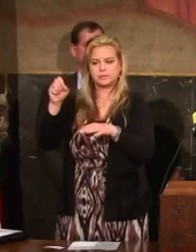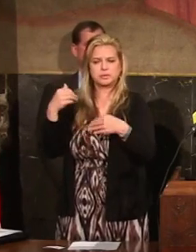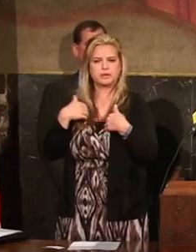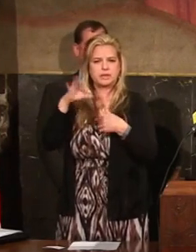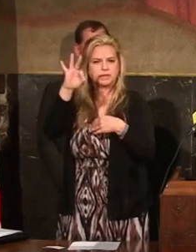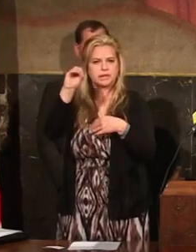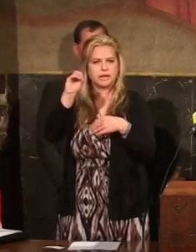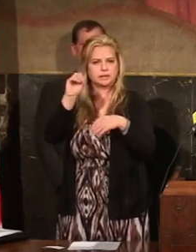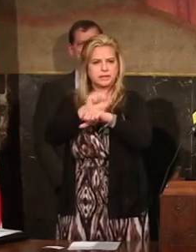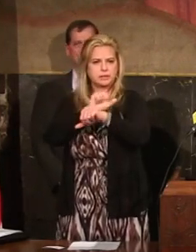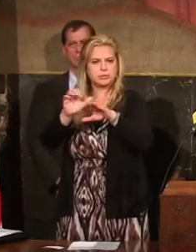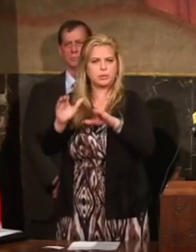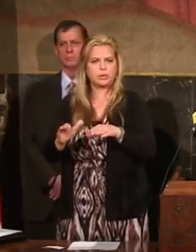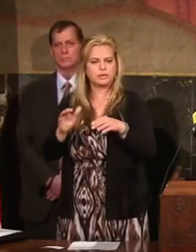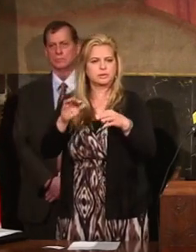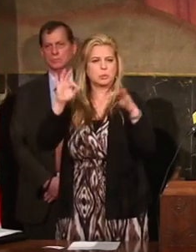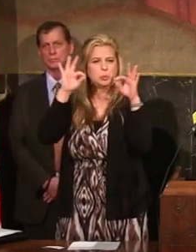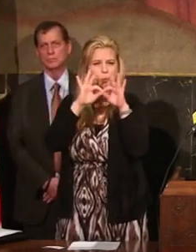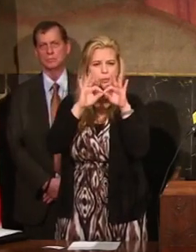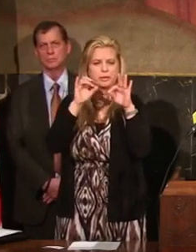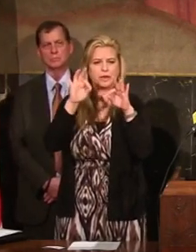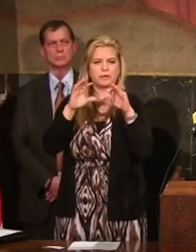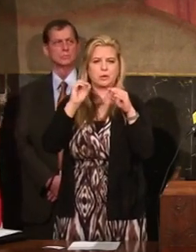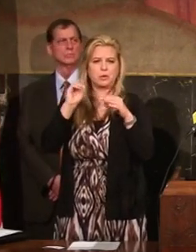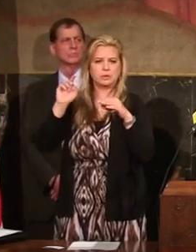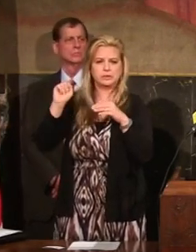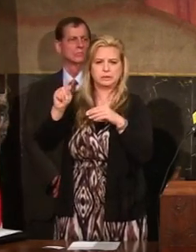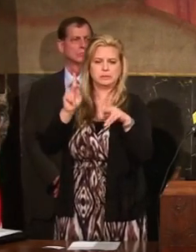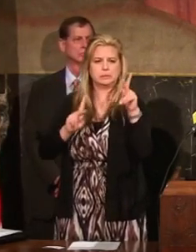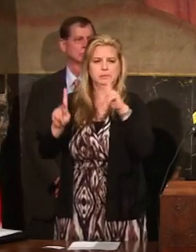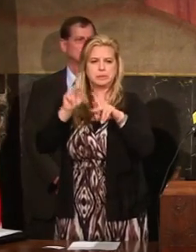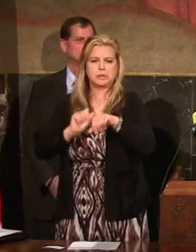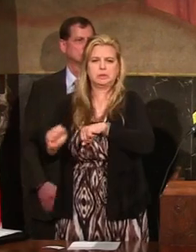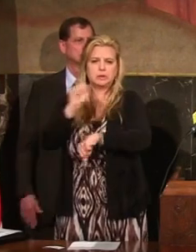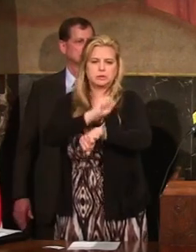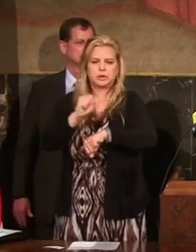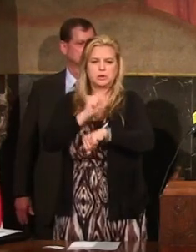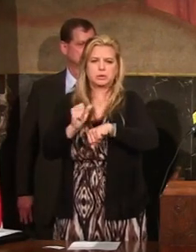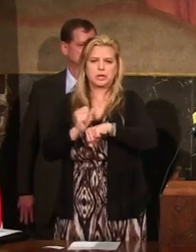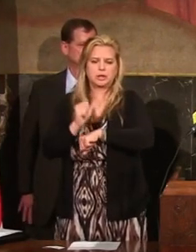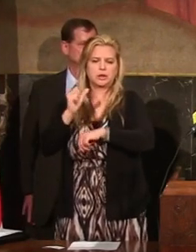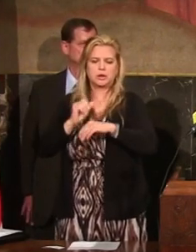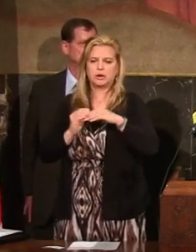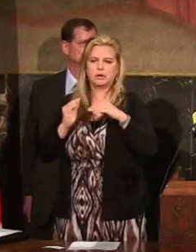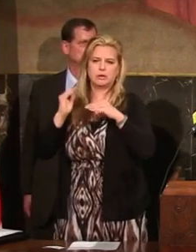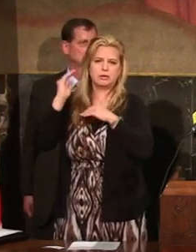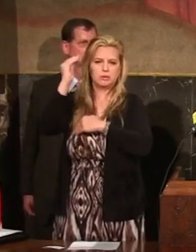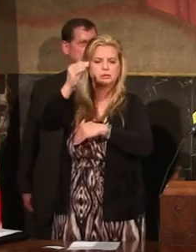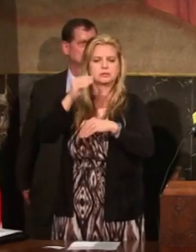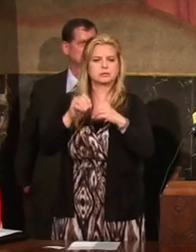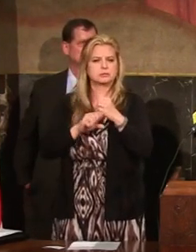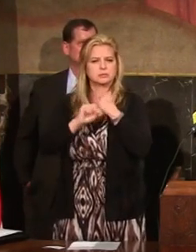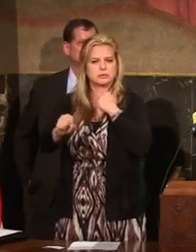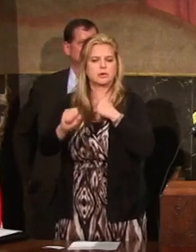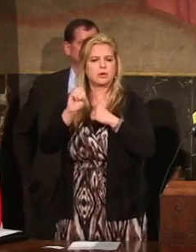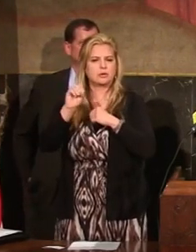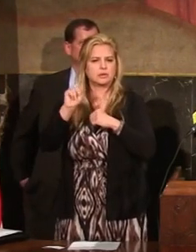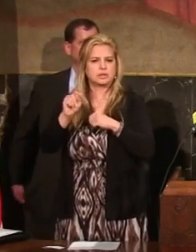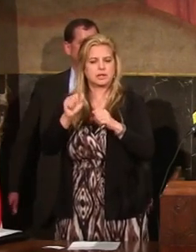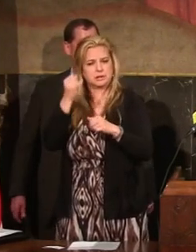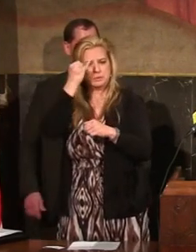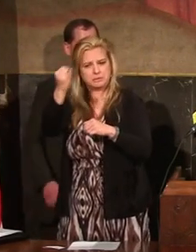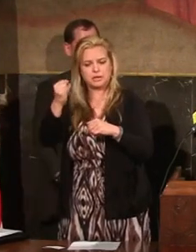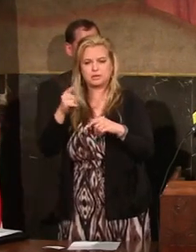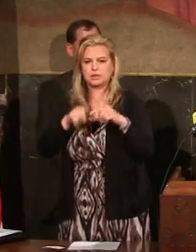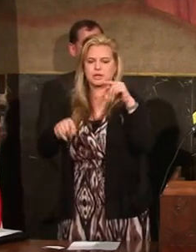worth of overtime hours of the people that are working there. We're working them to the bone. They're overstretched as it is. So imagine not being able to fill